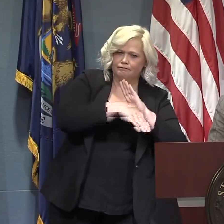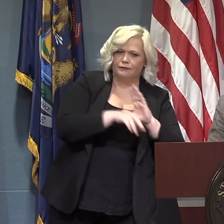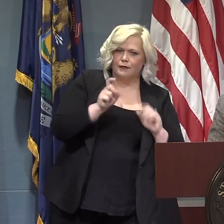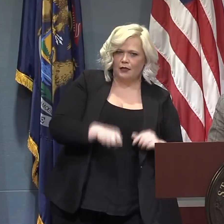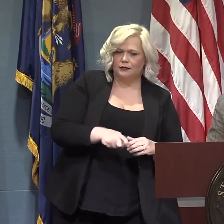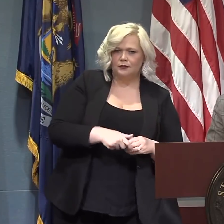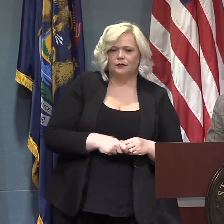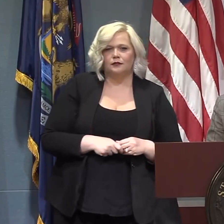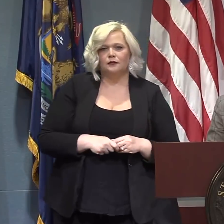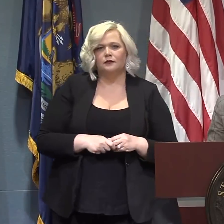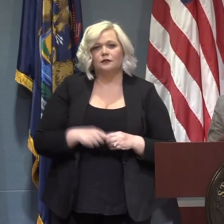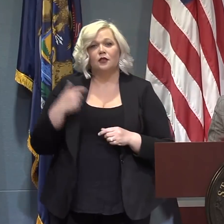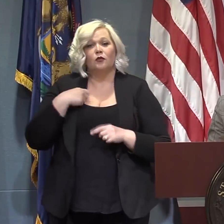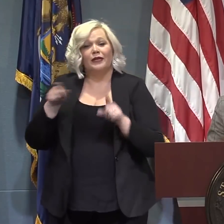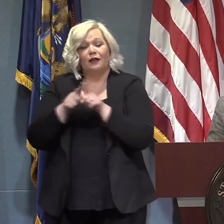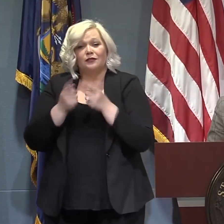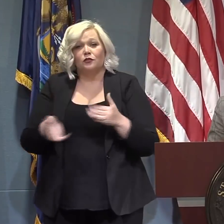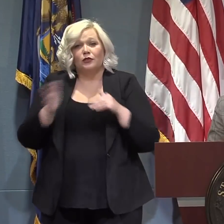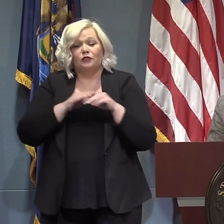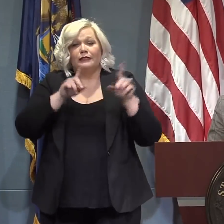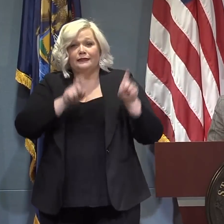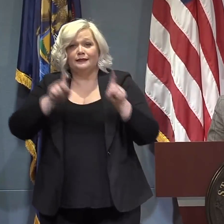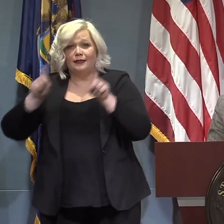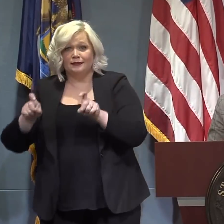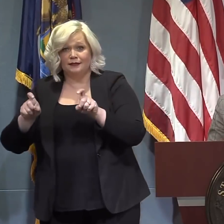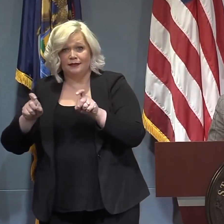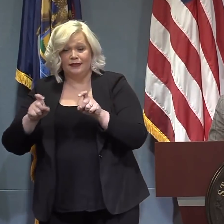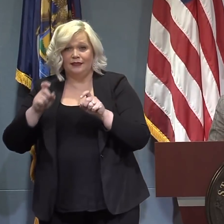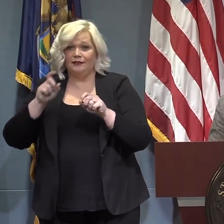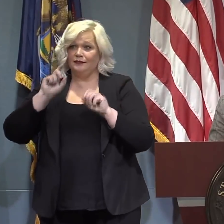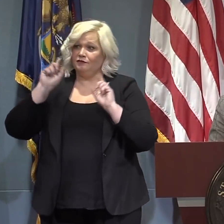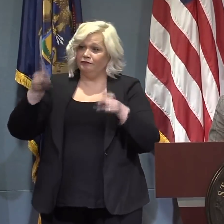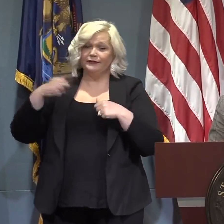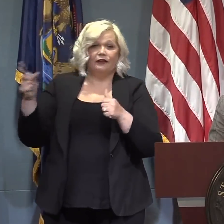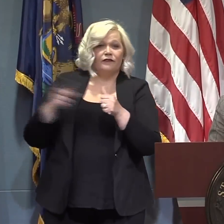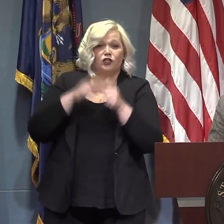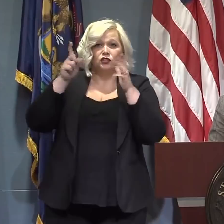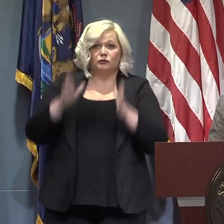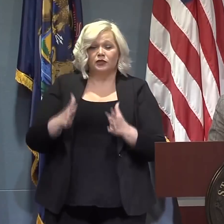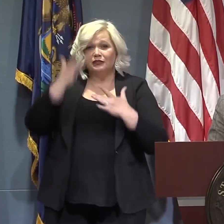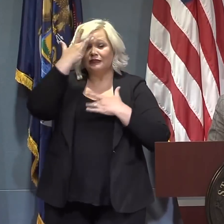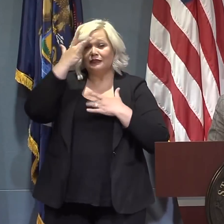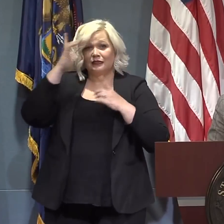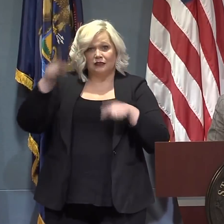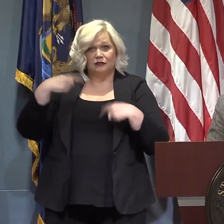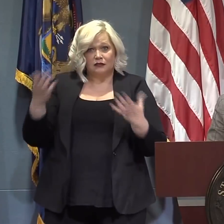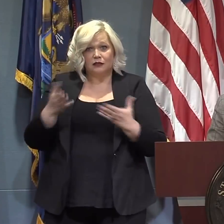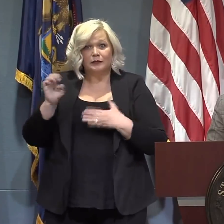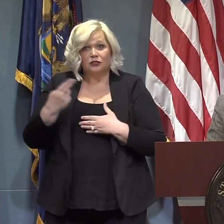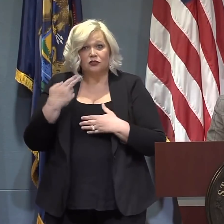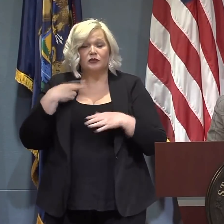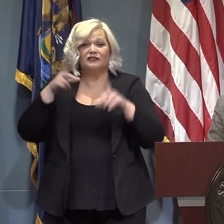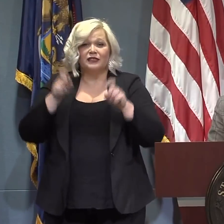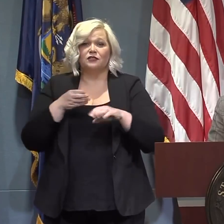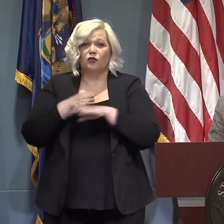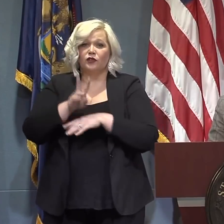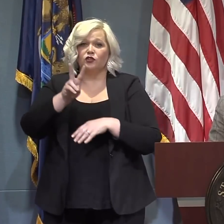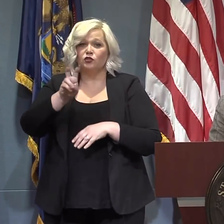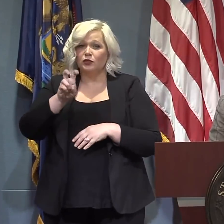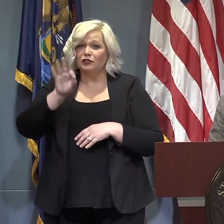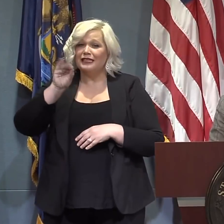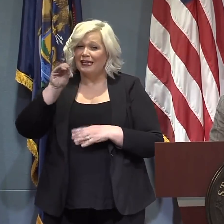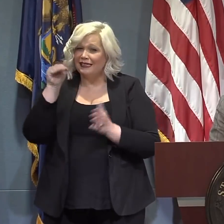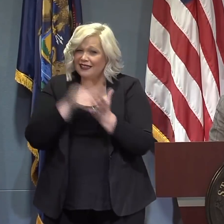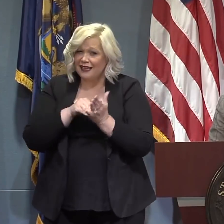up testing. Since the start of COVID-19 in our state, we have tested over 290,000 people.